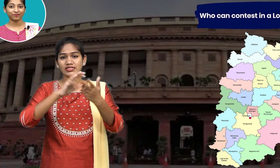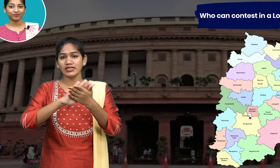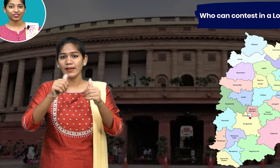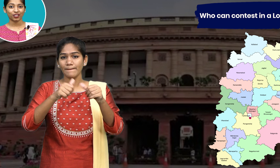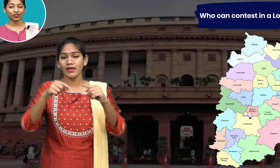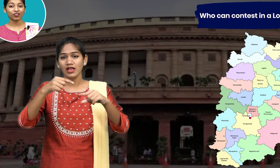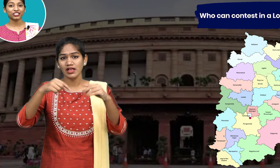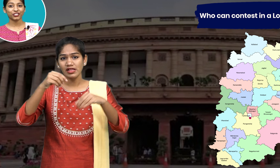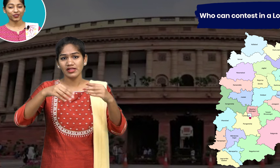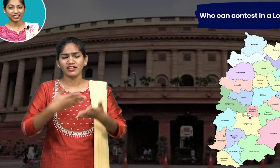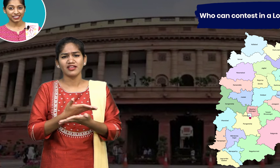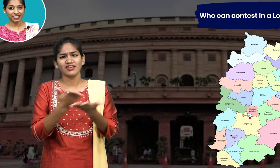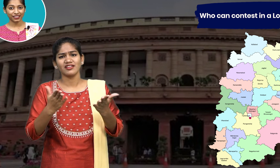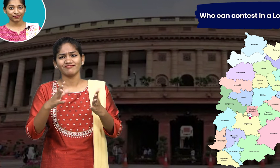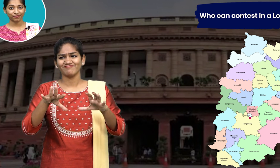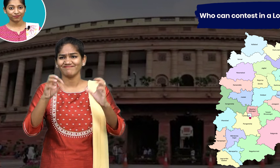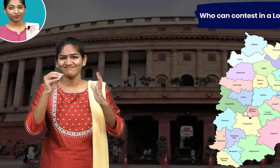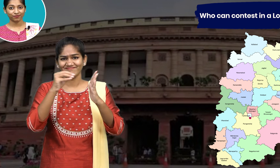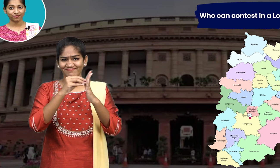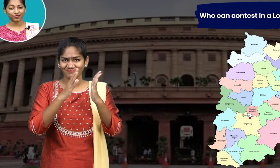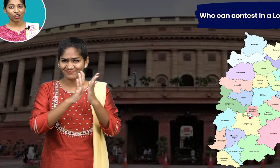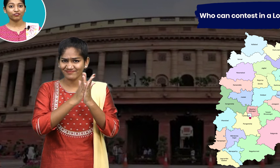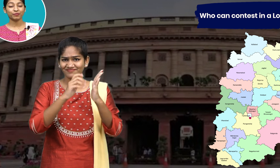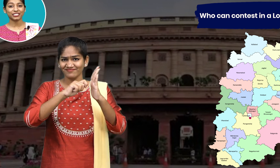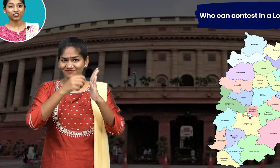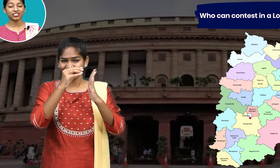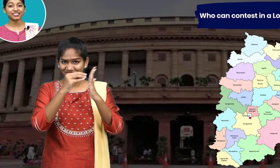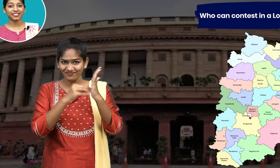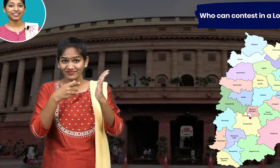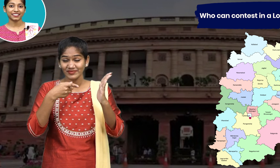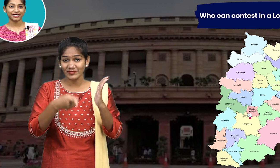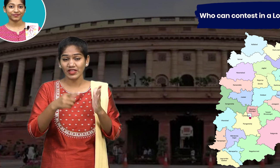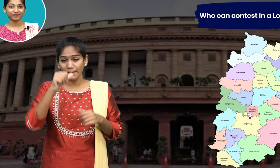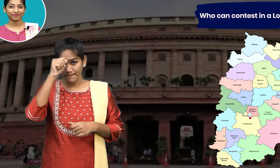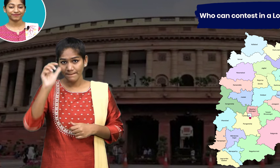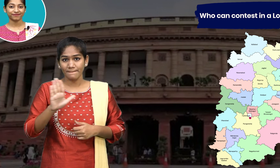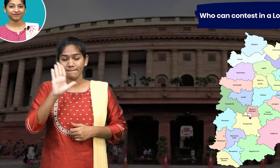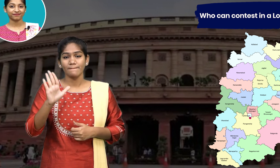any constituency of a particular state.